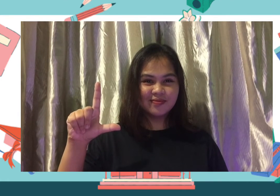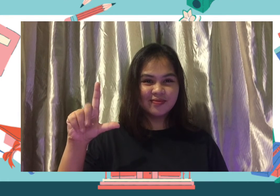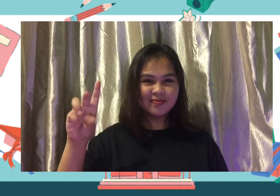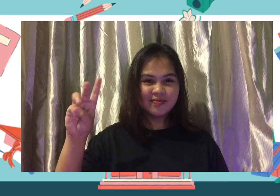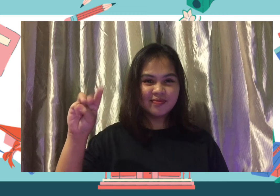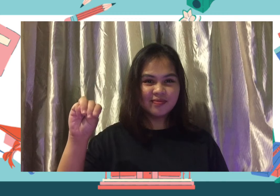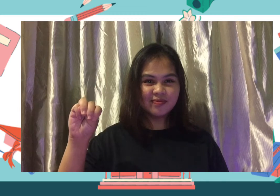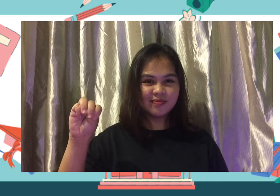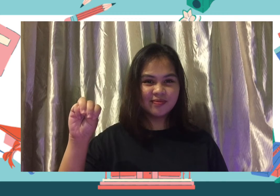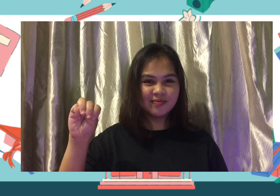M,